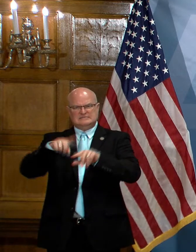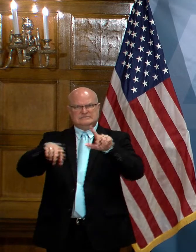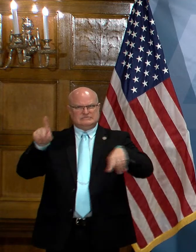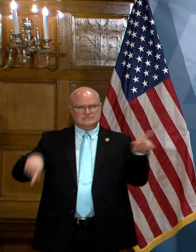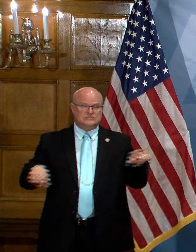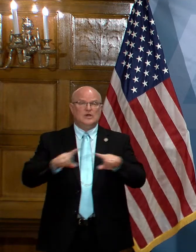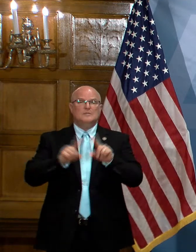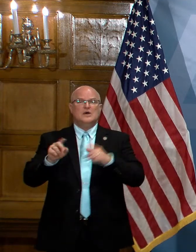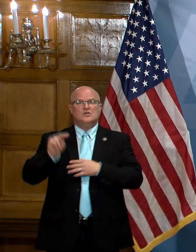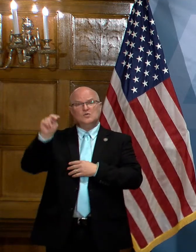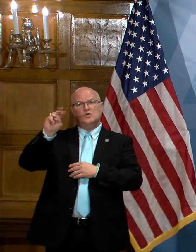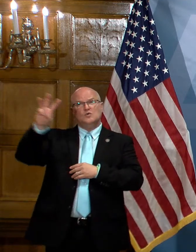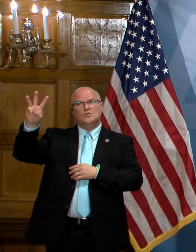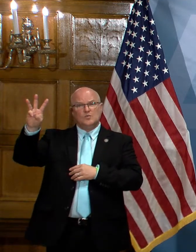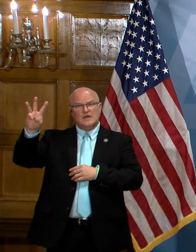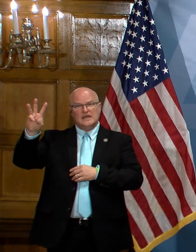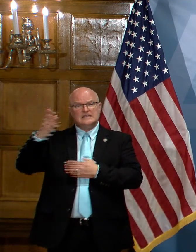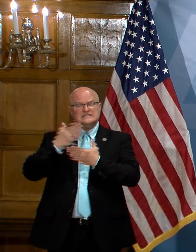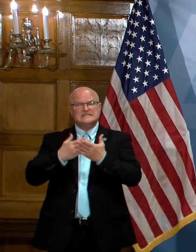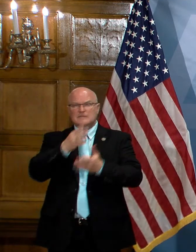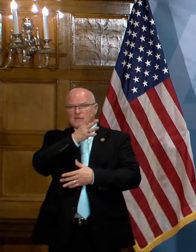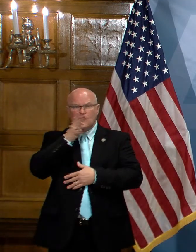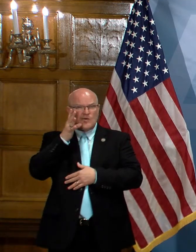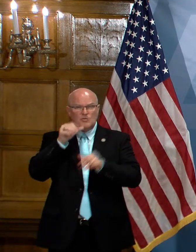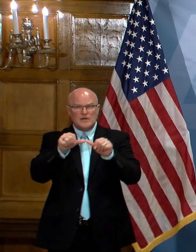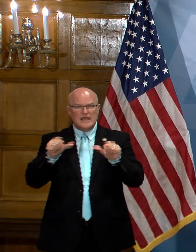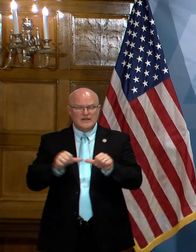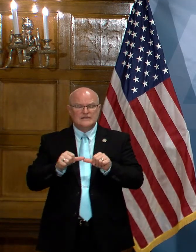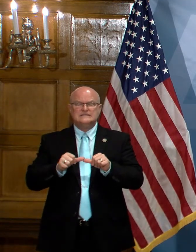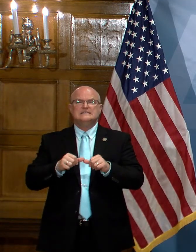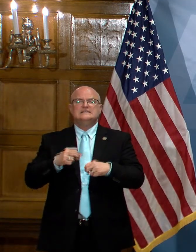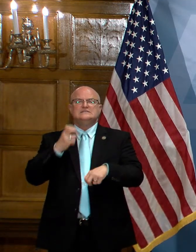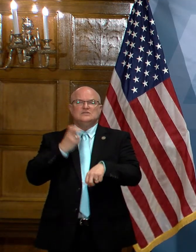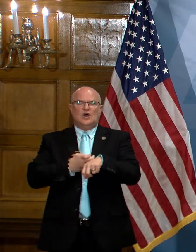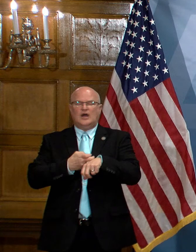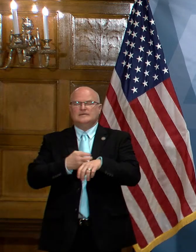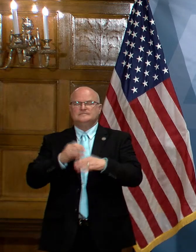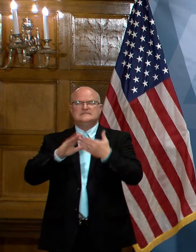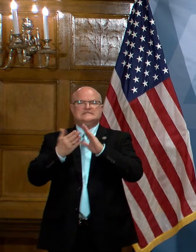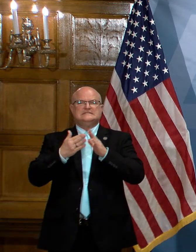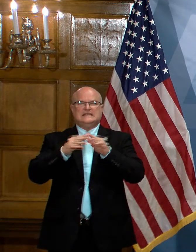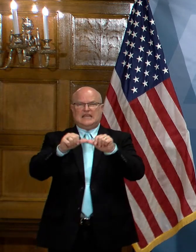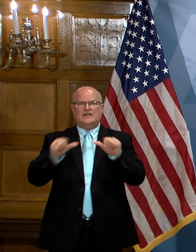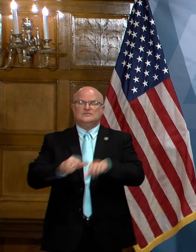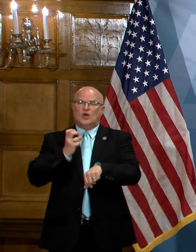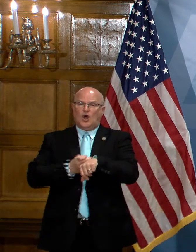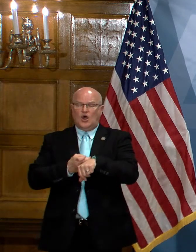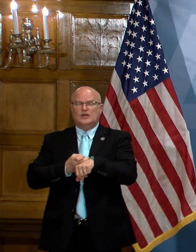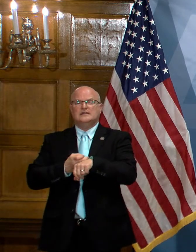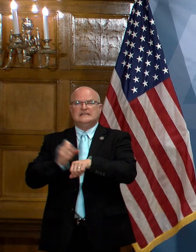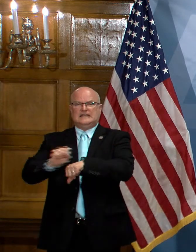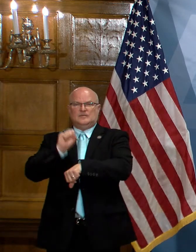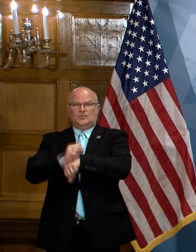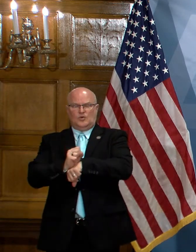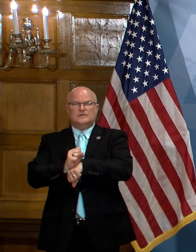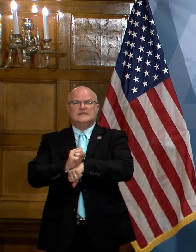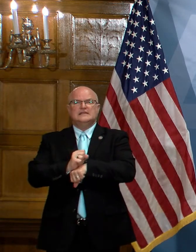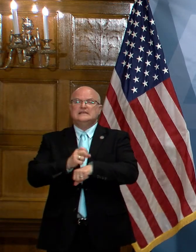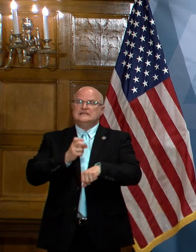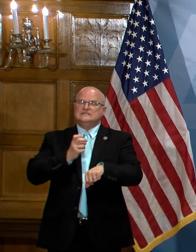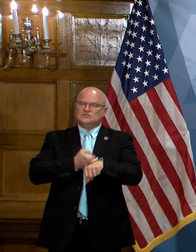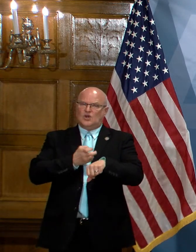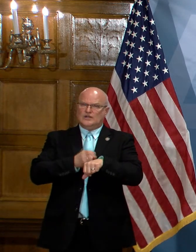in Northwest, some of the urban areas, it's very difficult to get an appointment, and so we've still got a backlog